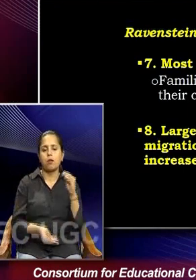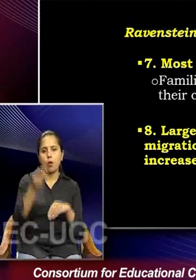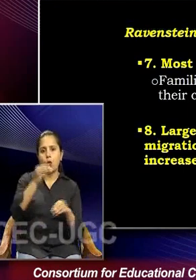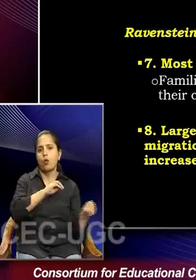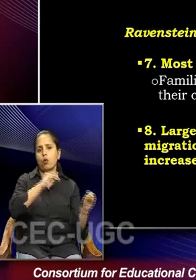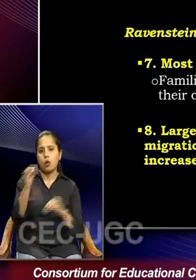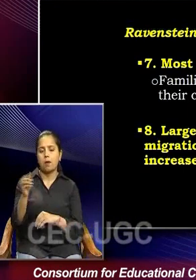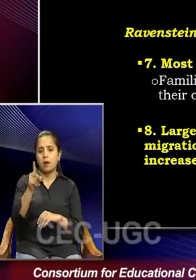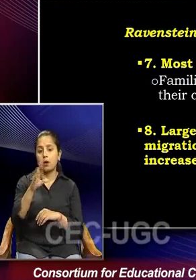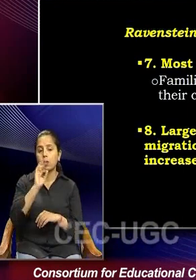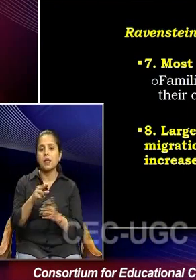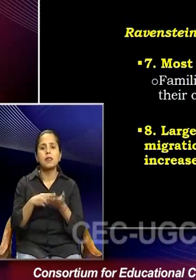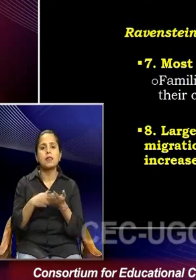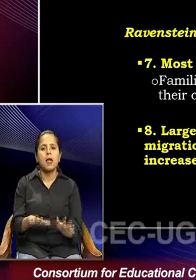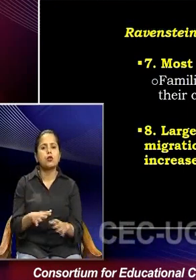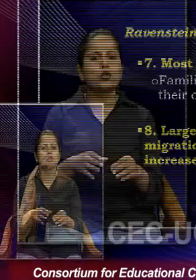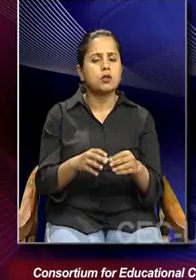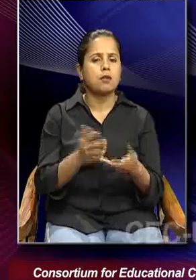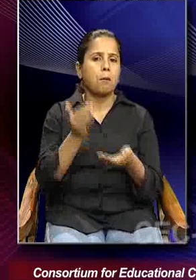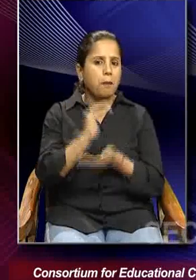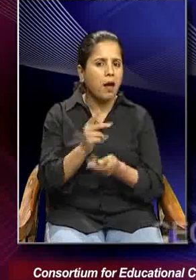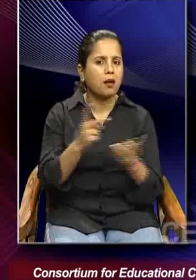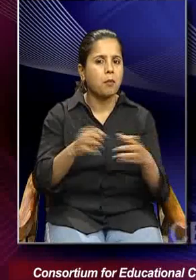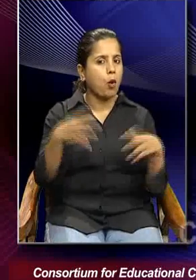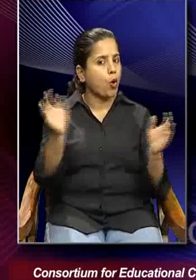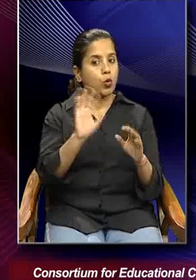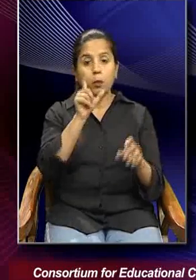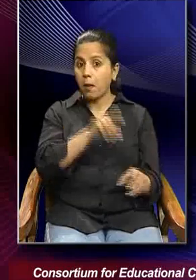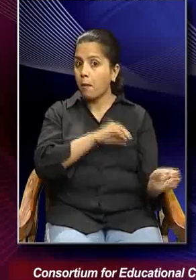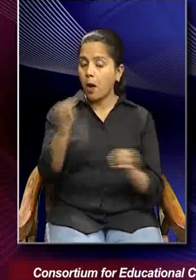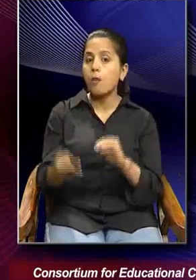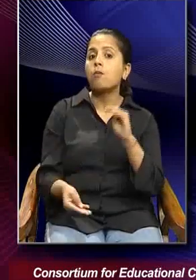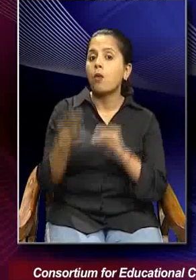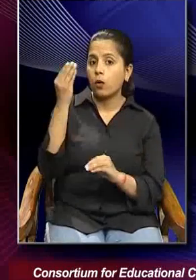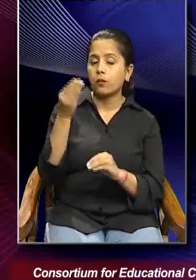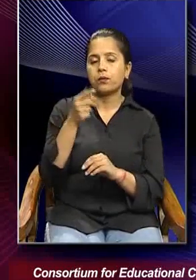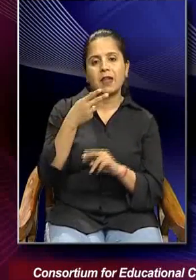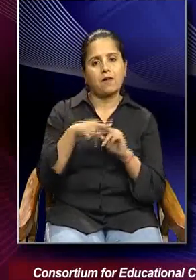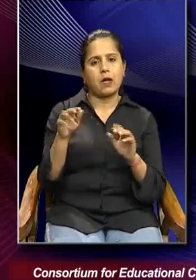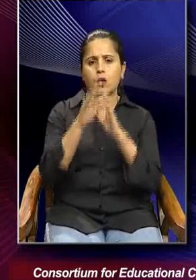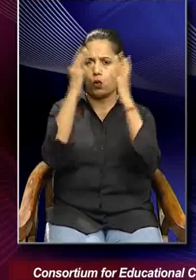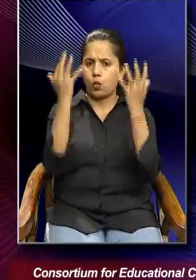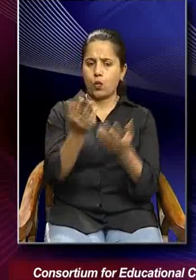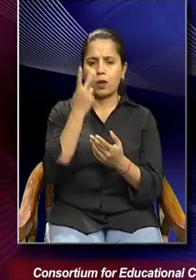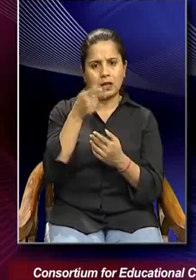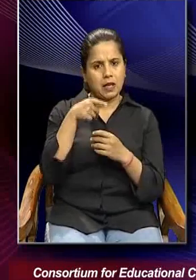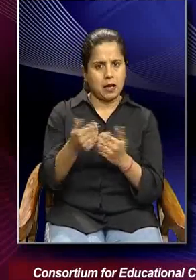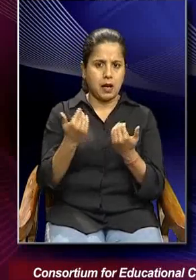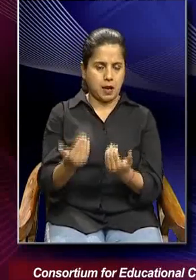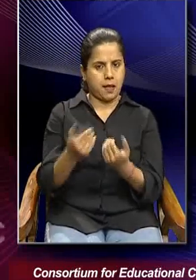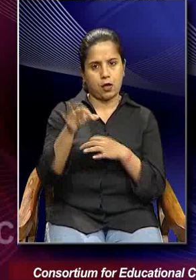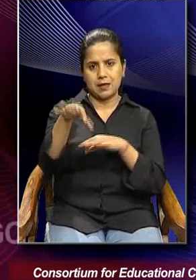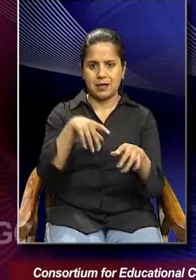migration than by natural increase. So if you look at global process of urbanization, the